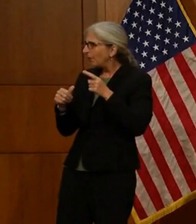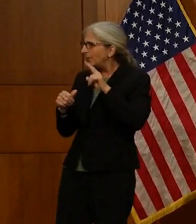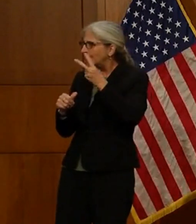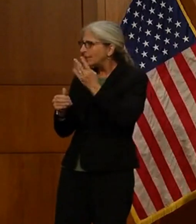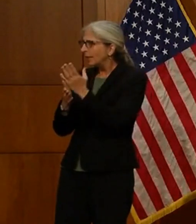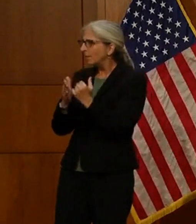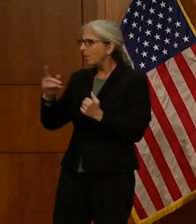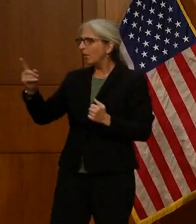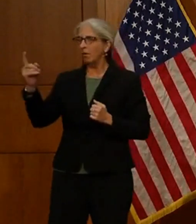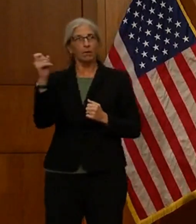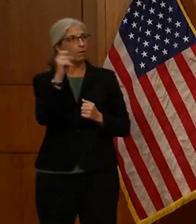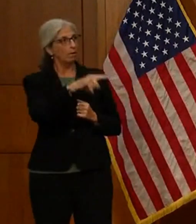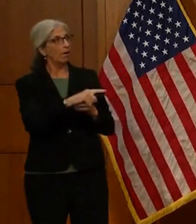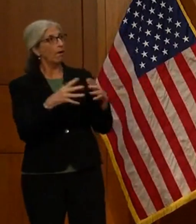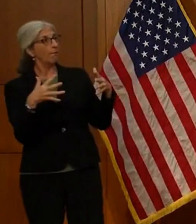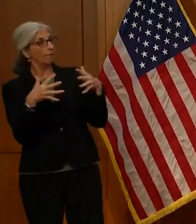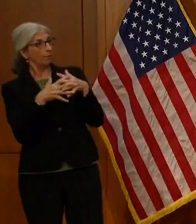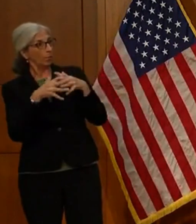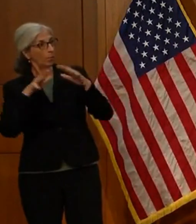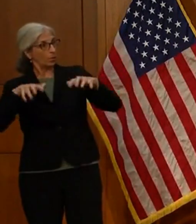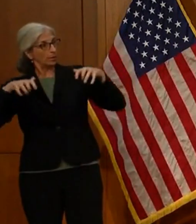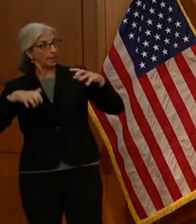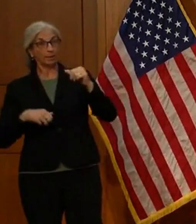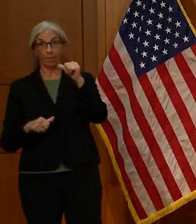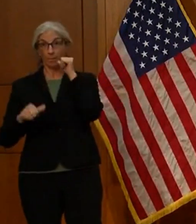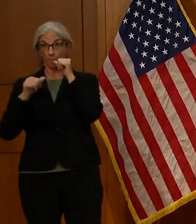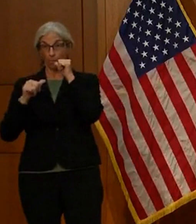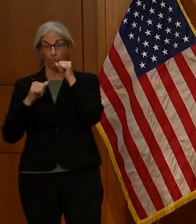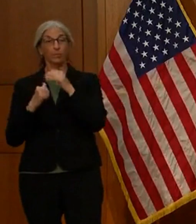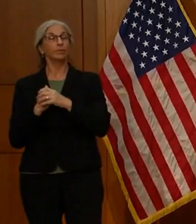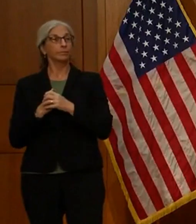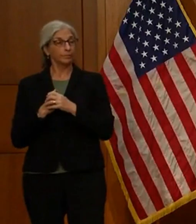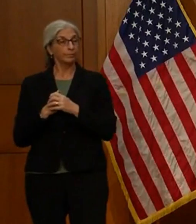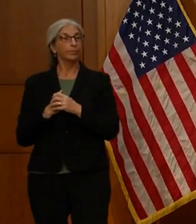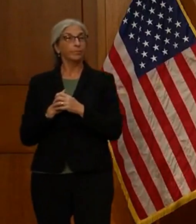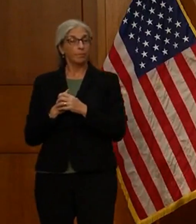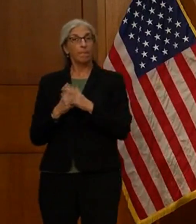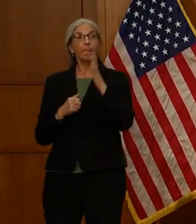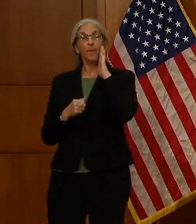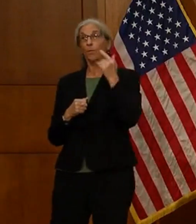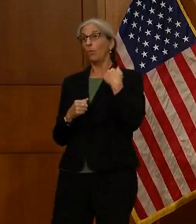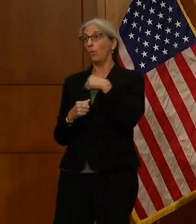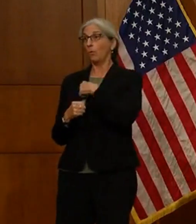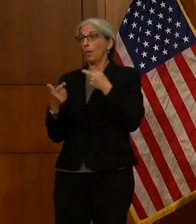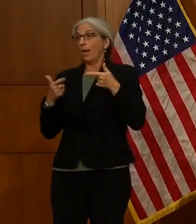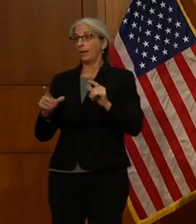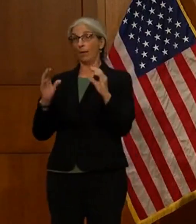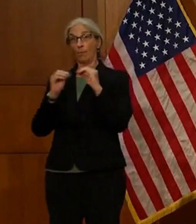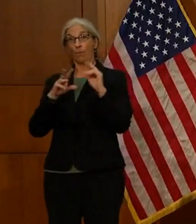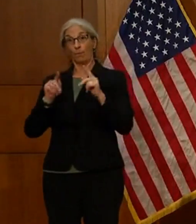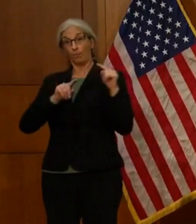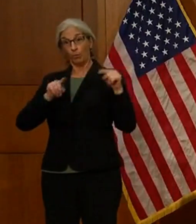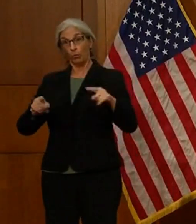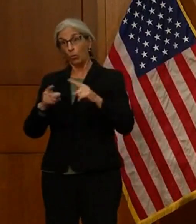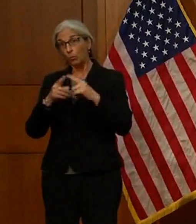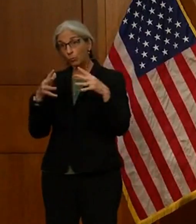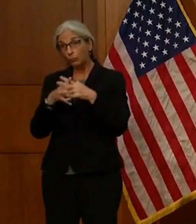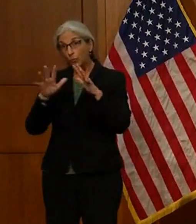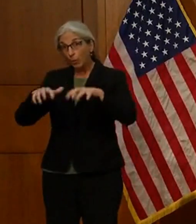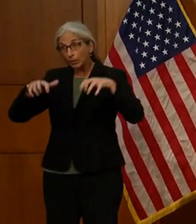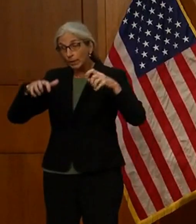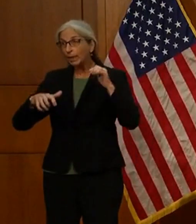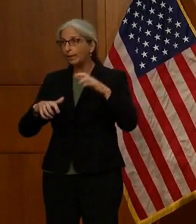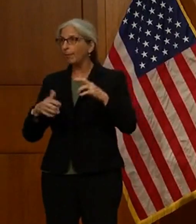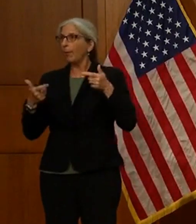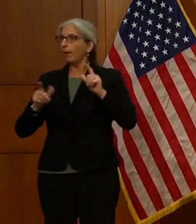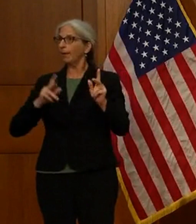but Bar seating. at bars. If we're looking at expanding capacity, and I haven't yet, again, in